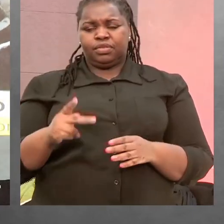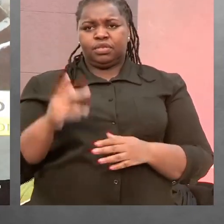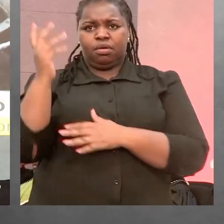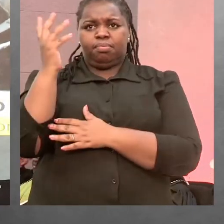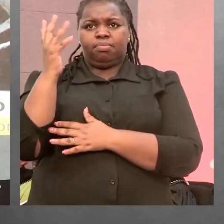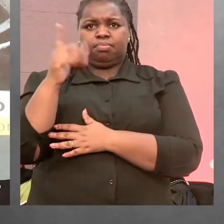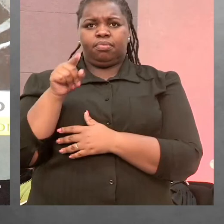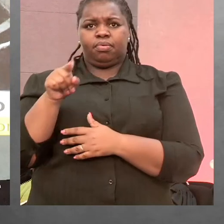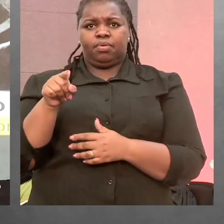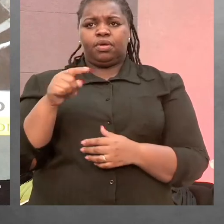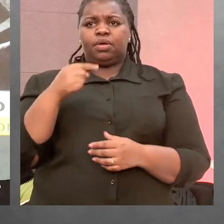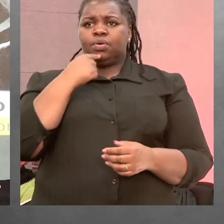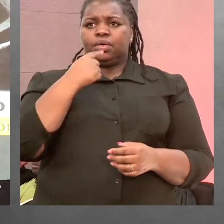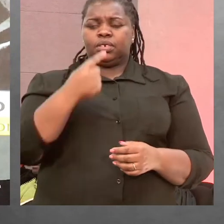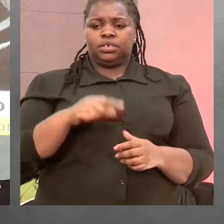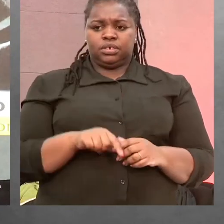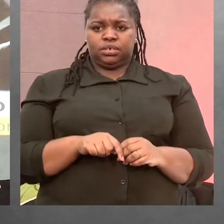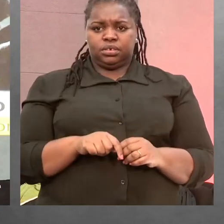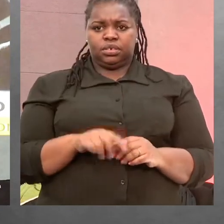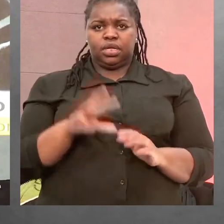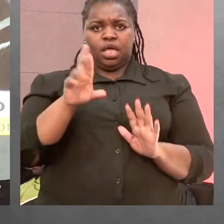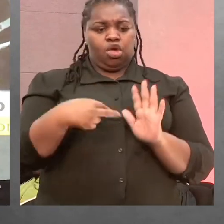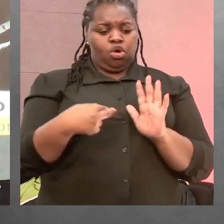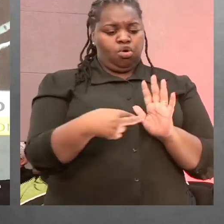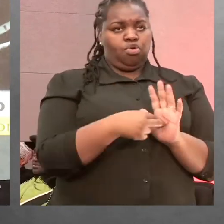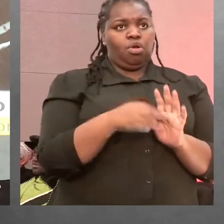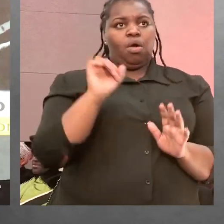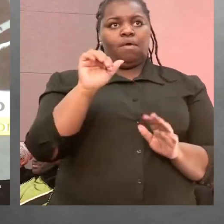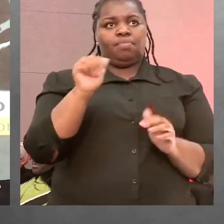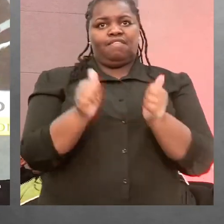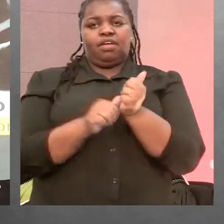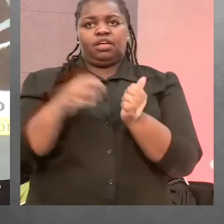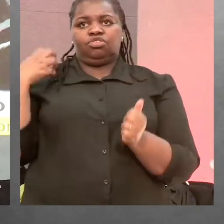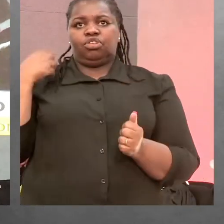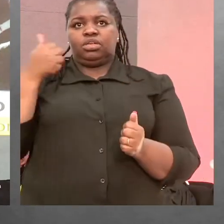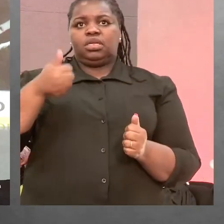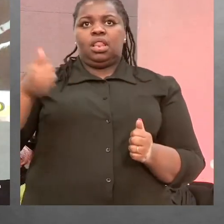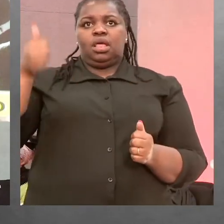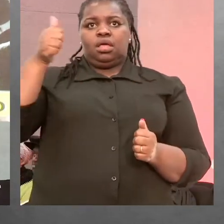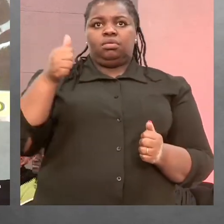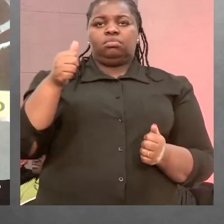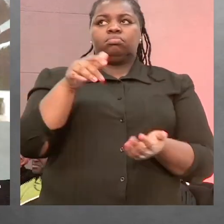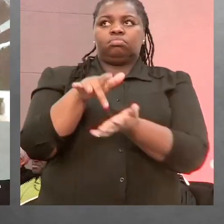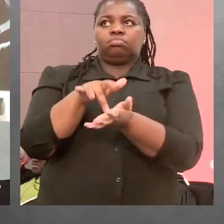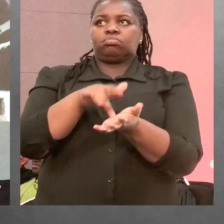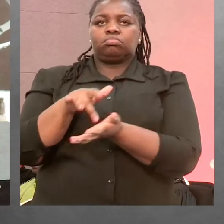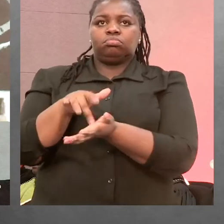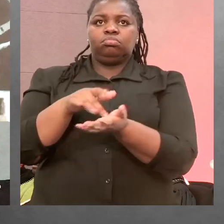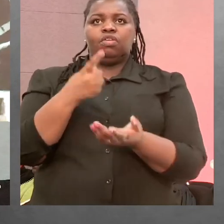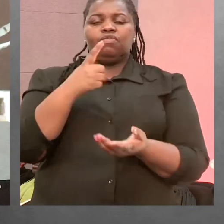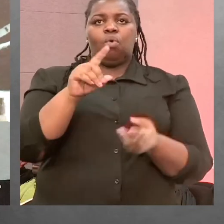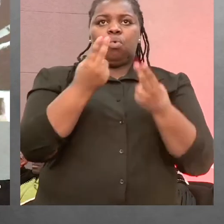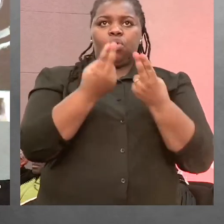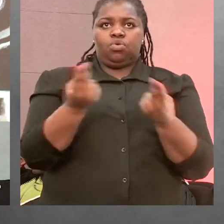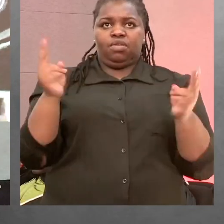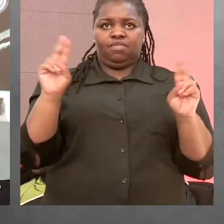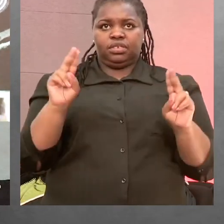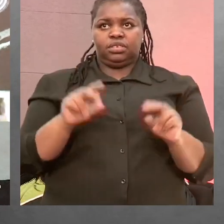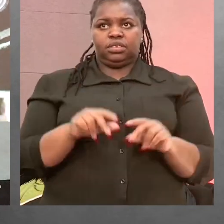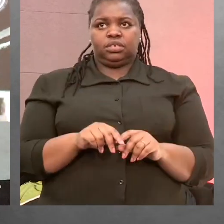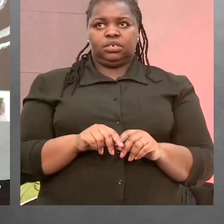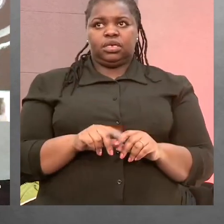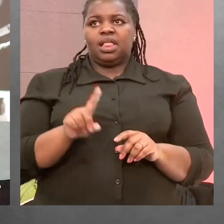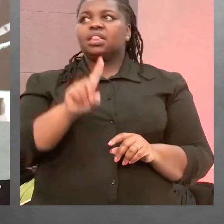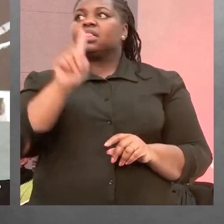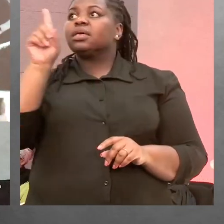presiding over who said the role of the vice chancellor is to raise funds for the university. Then